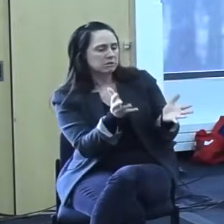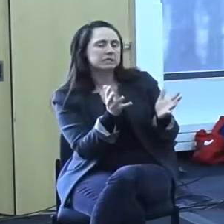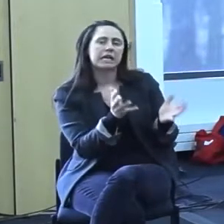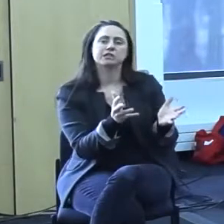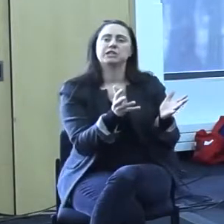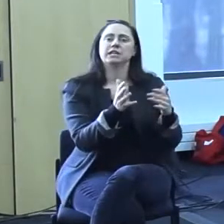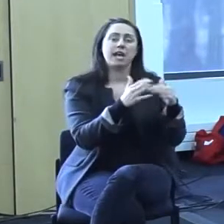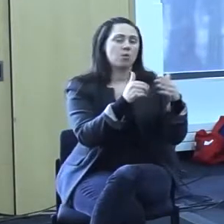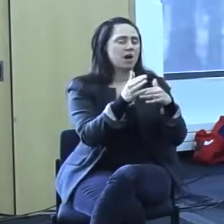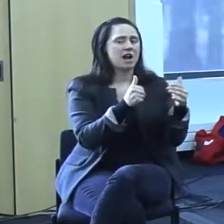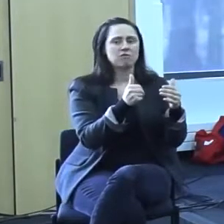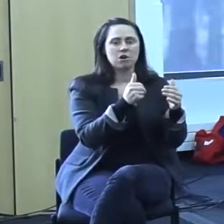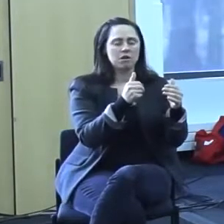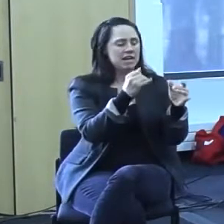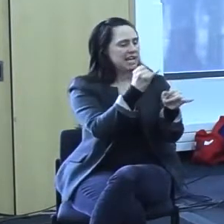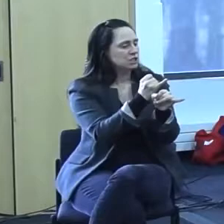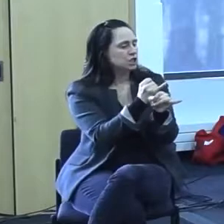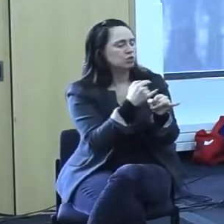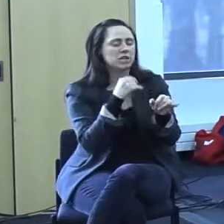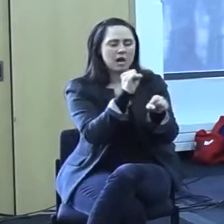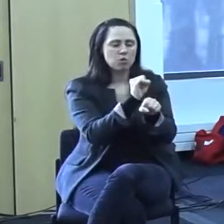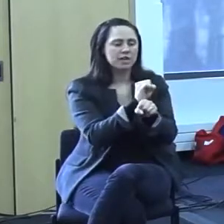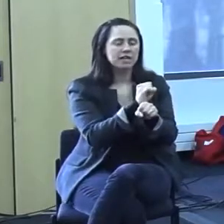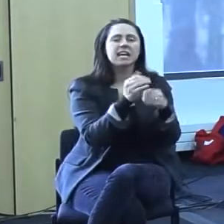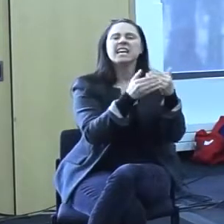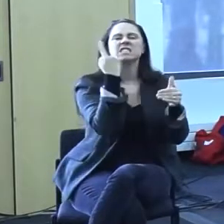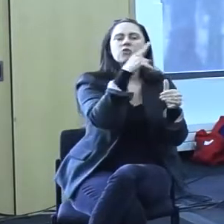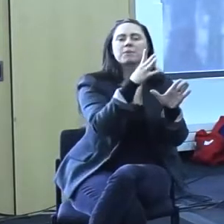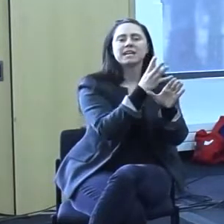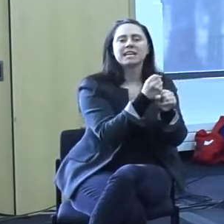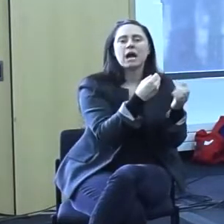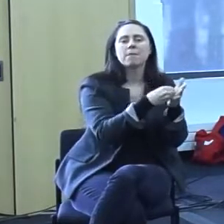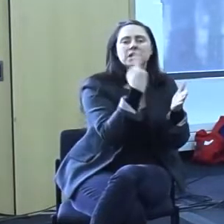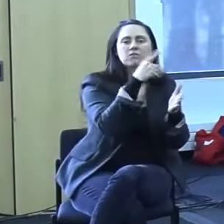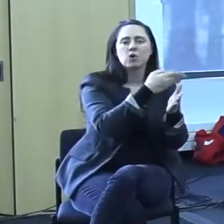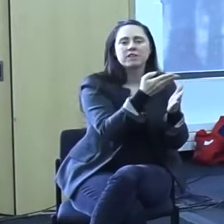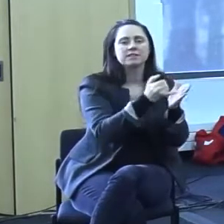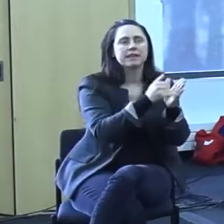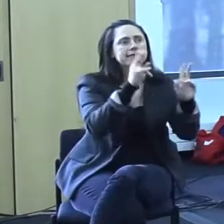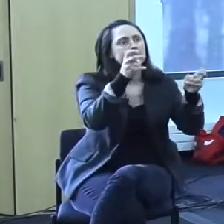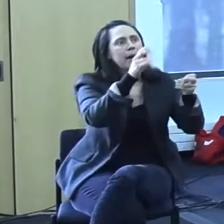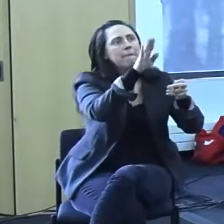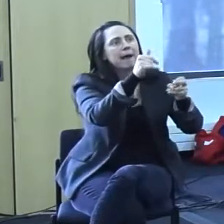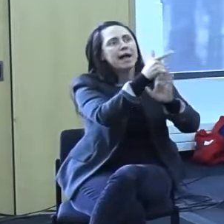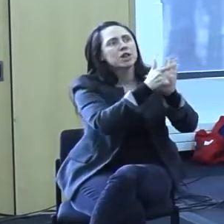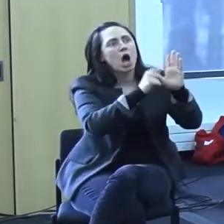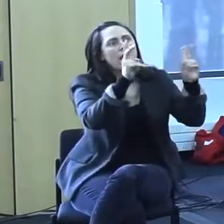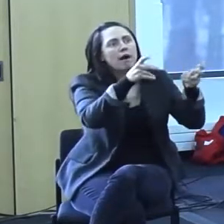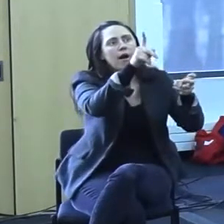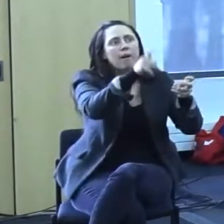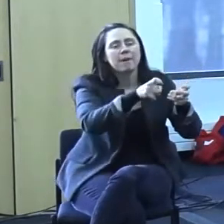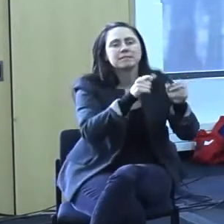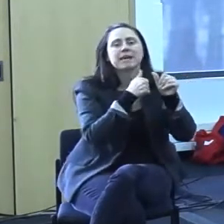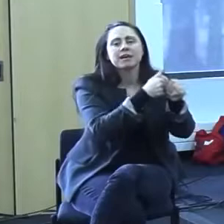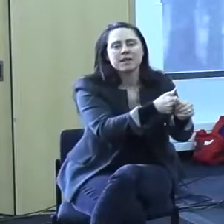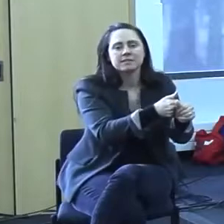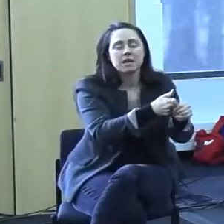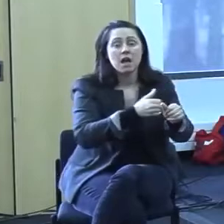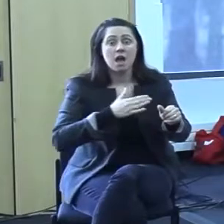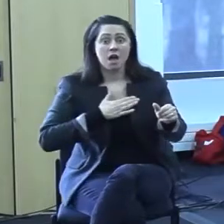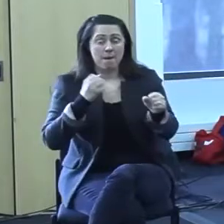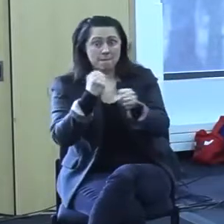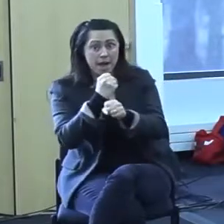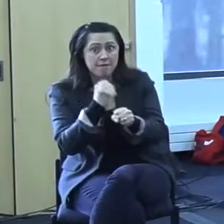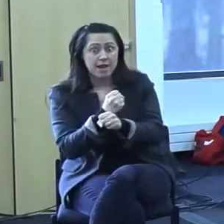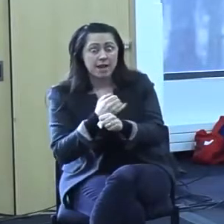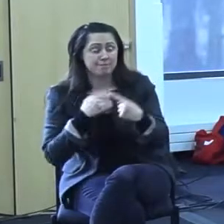whatever institution that I'm at, it's easy for me to get dollars for things that by law have to be in place. My fight and my battles are the